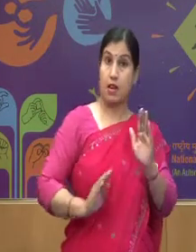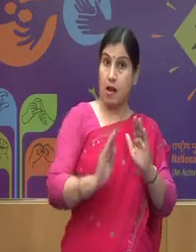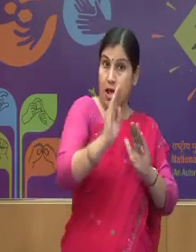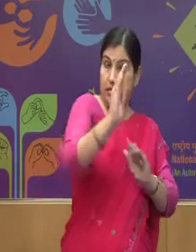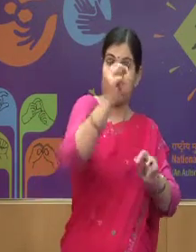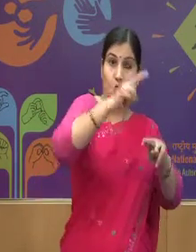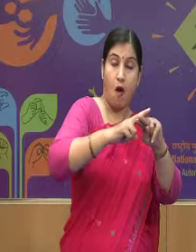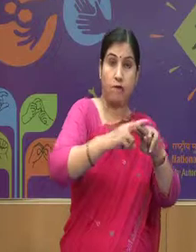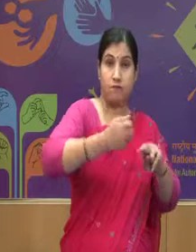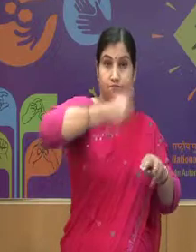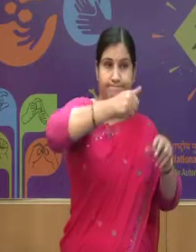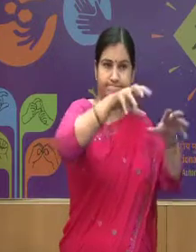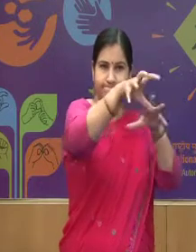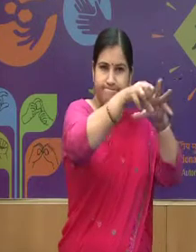Imperialism and Colonialism,